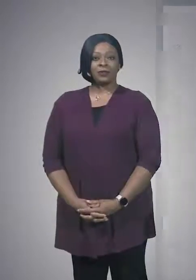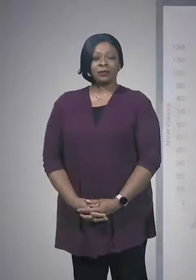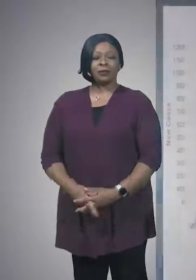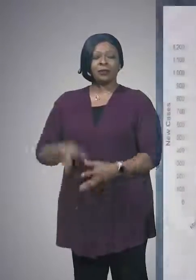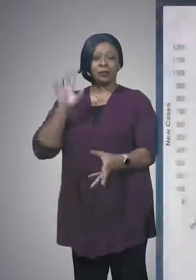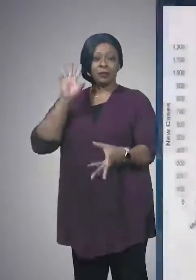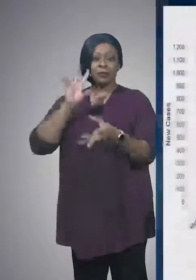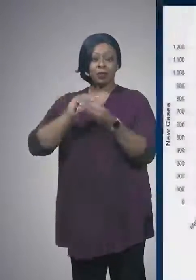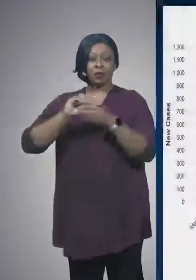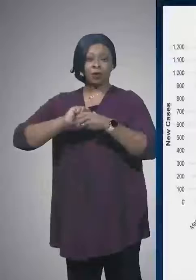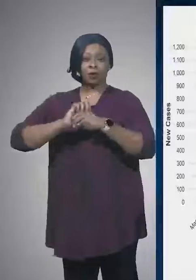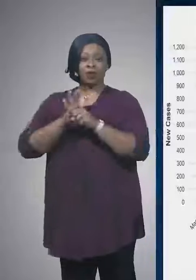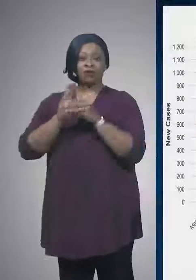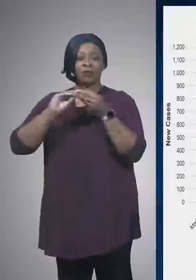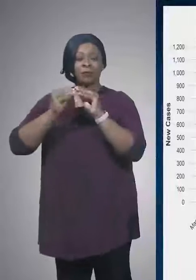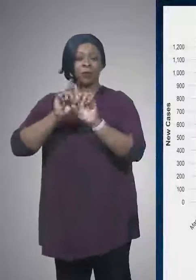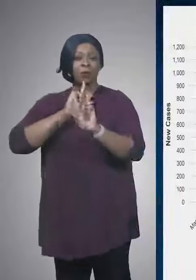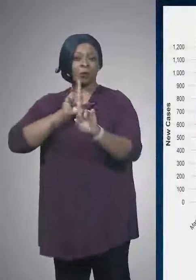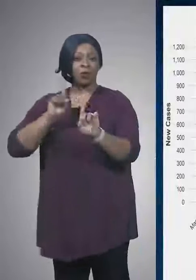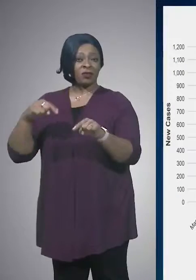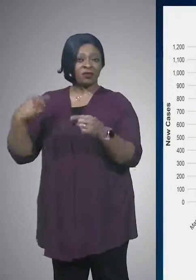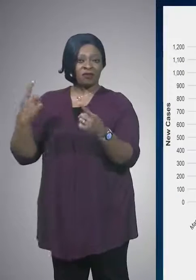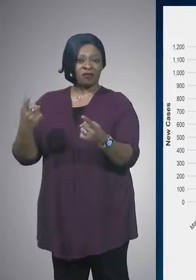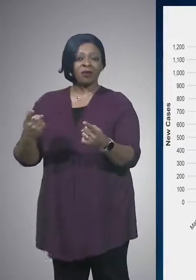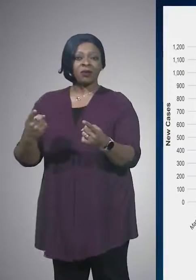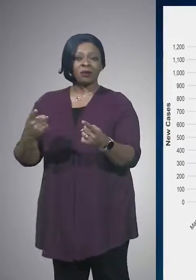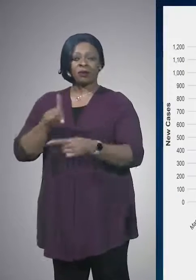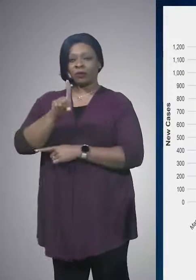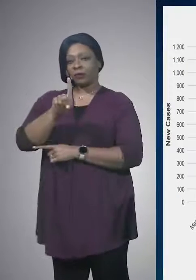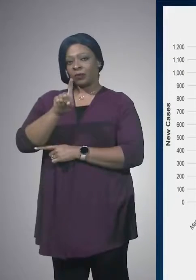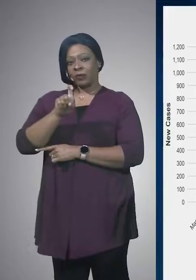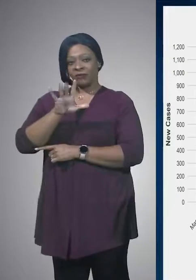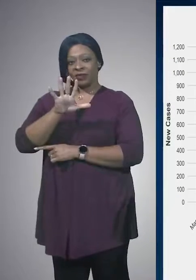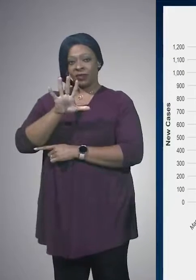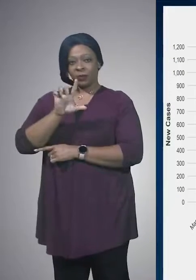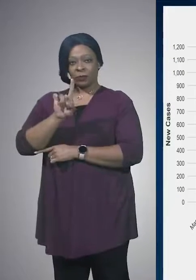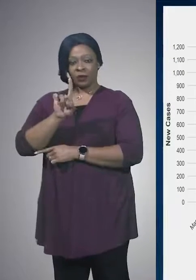Total COVID-19 cases reported today,